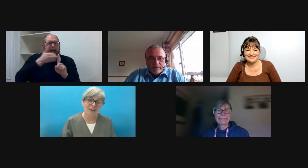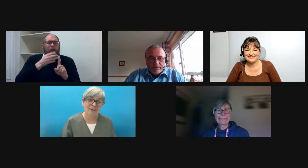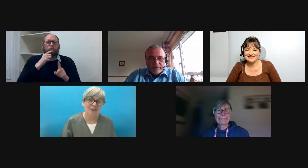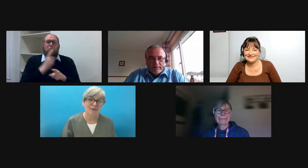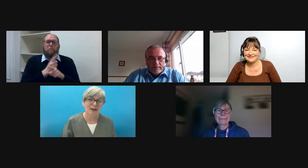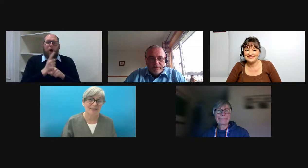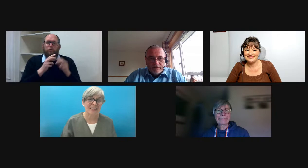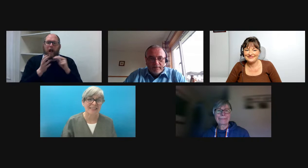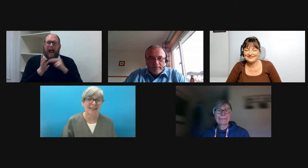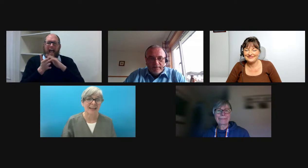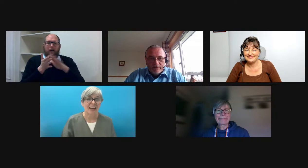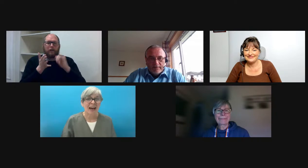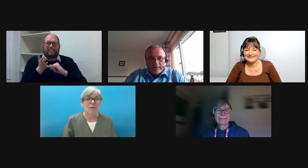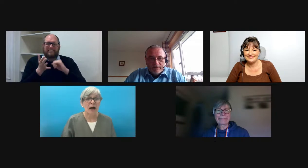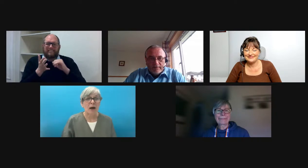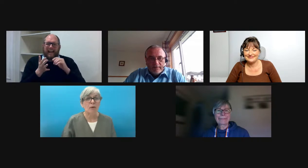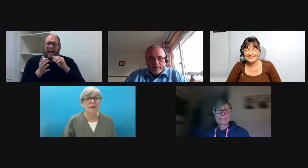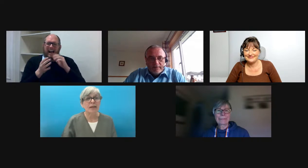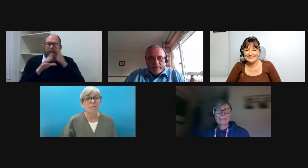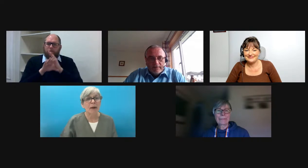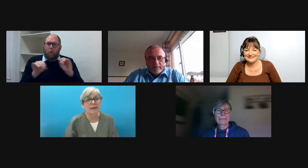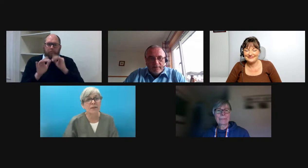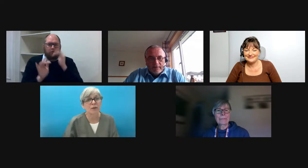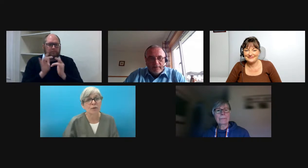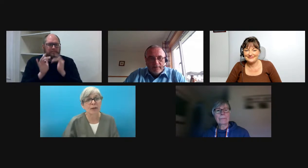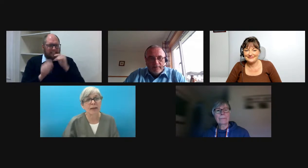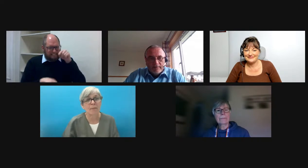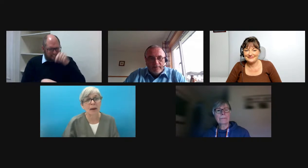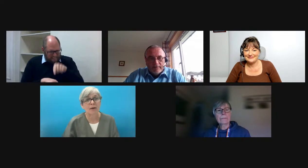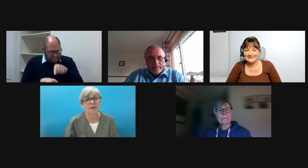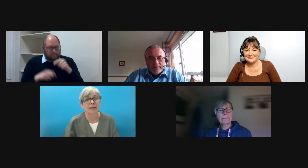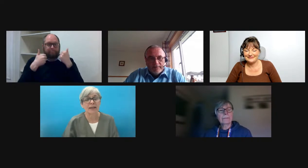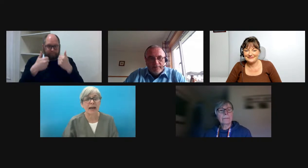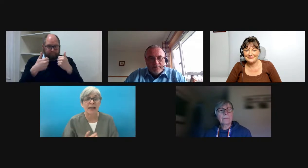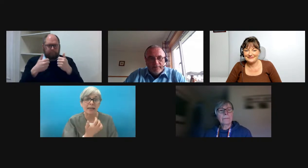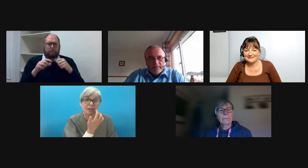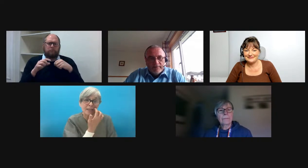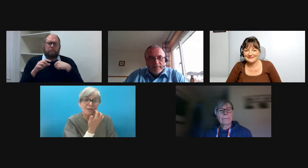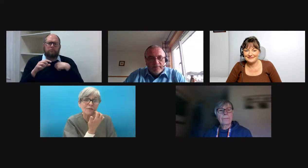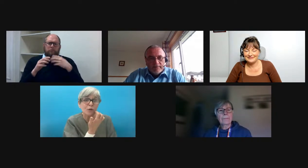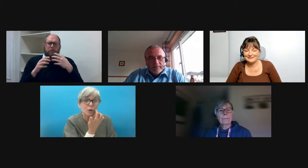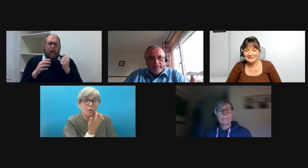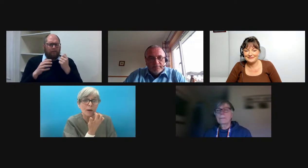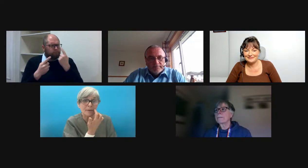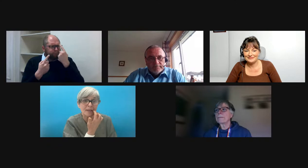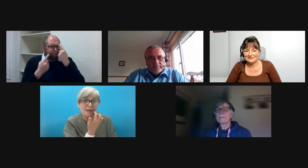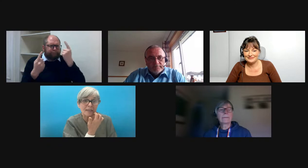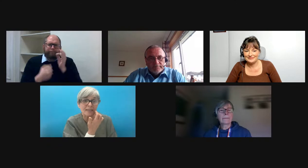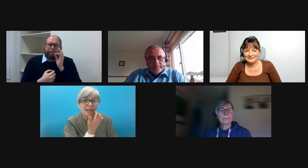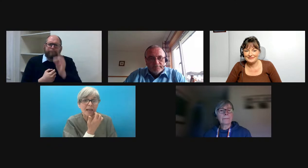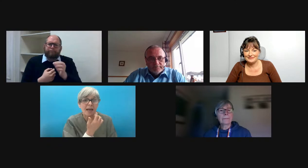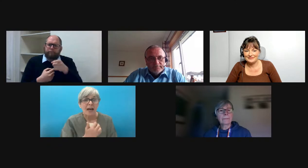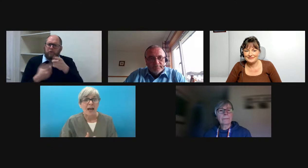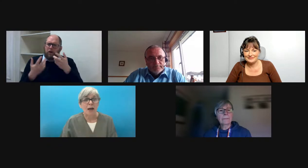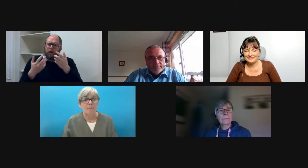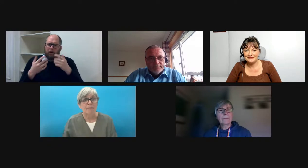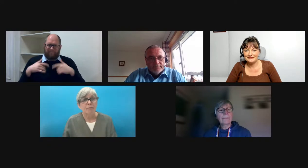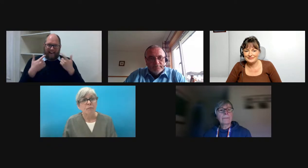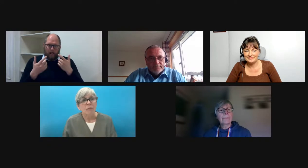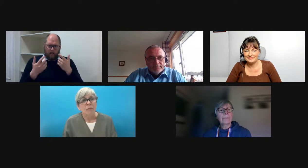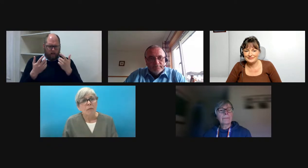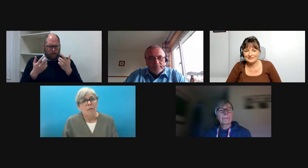Thank you for that request, Linda. I want to come back to talking about the NHS Inform website.